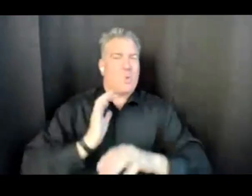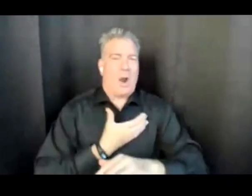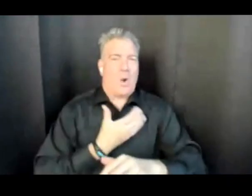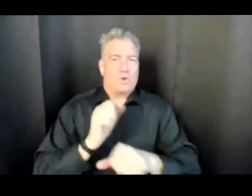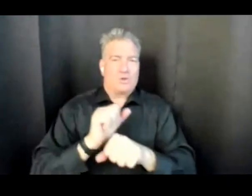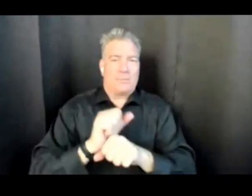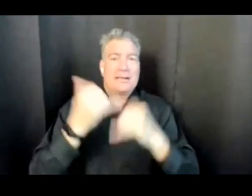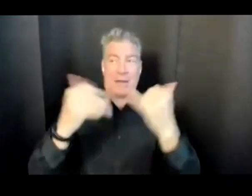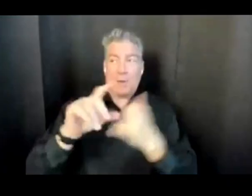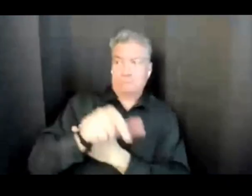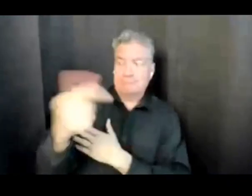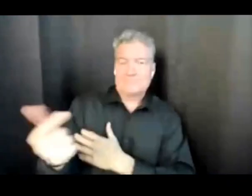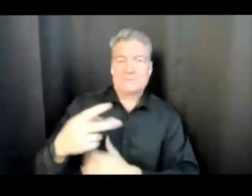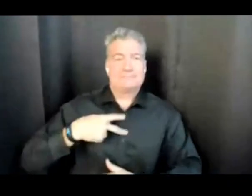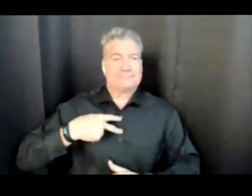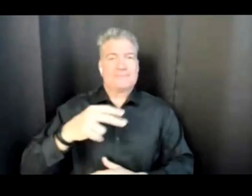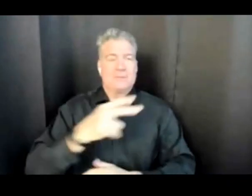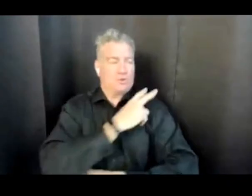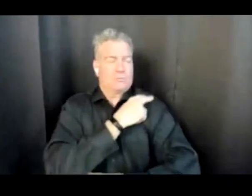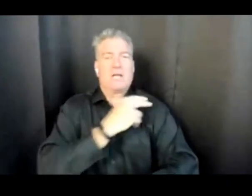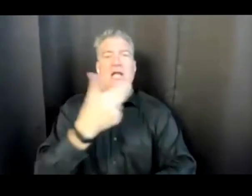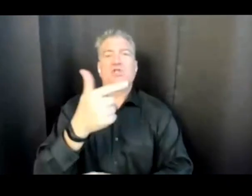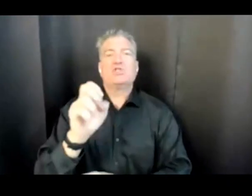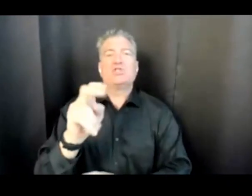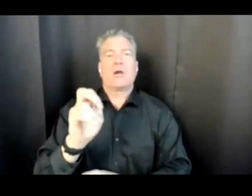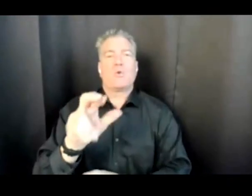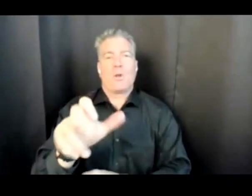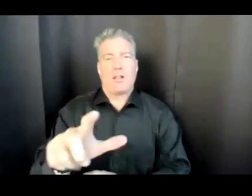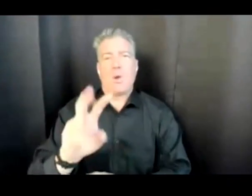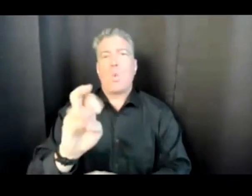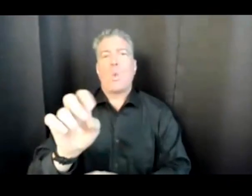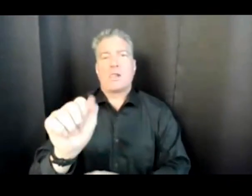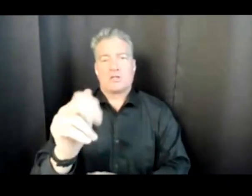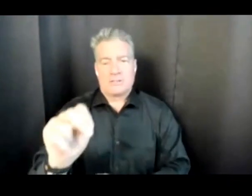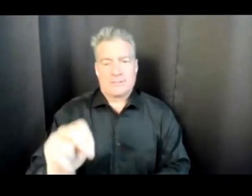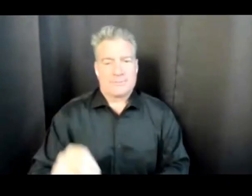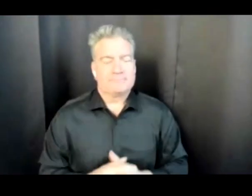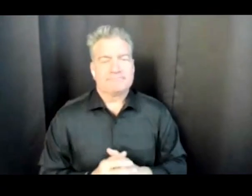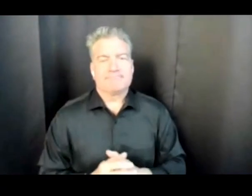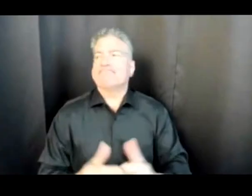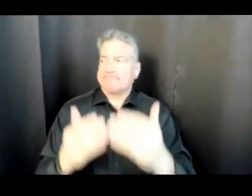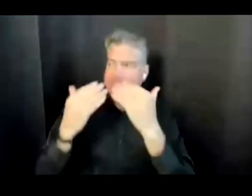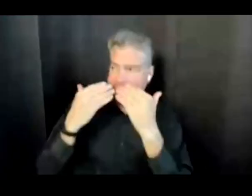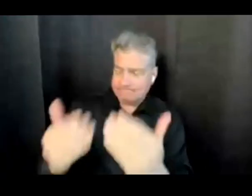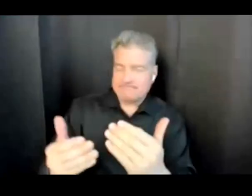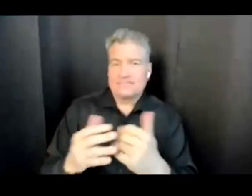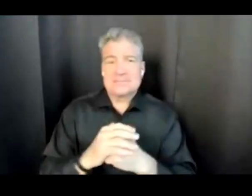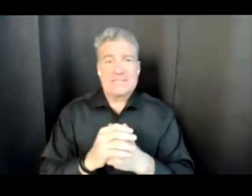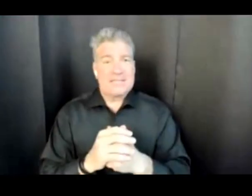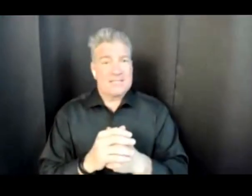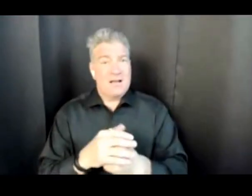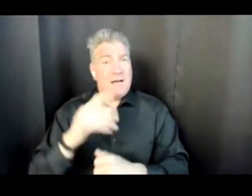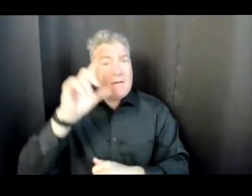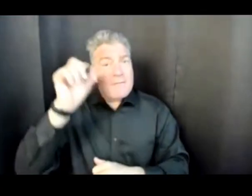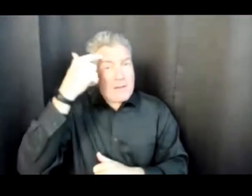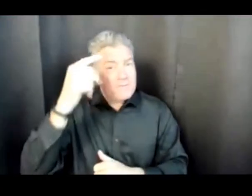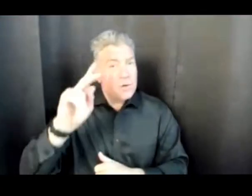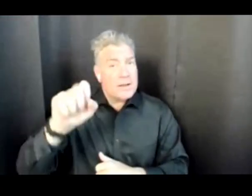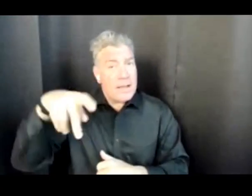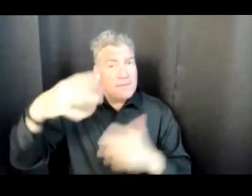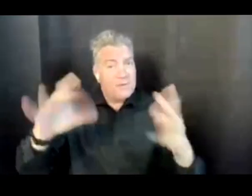Wilson. Okay, thank you, Colonel Hitchens. So Governor Kemp has authorized up to 500 National